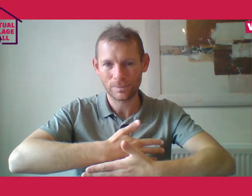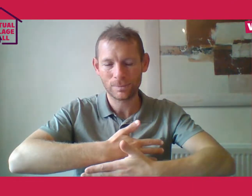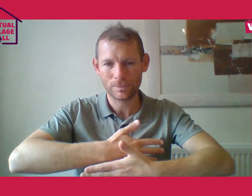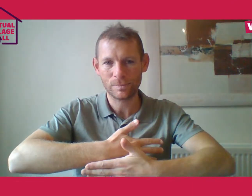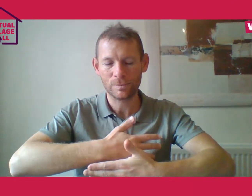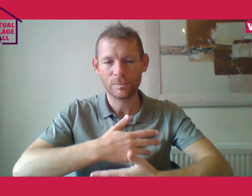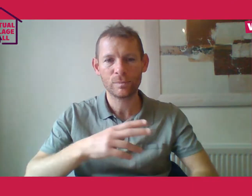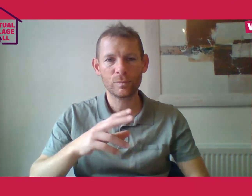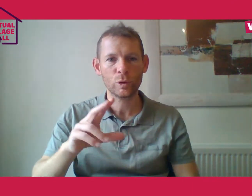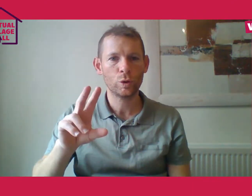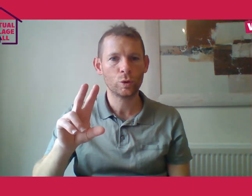12 o'clock at night.